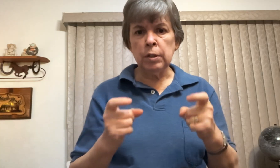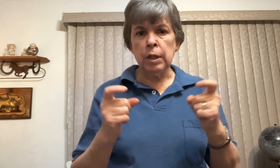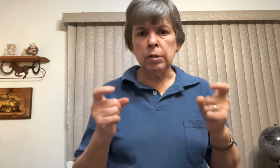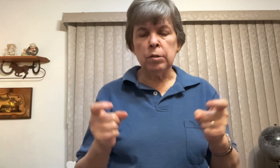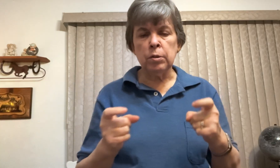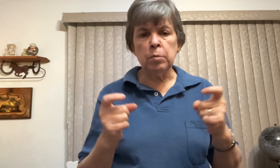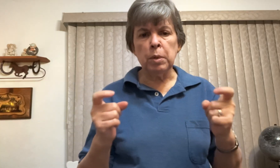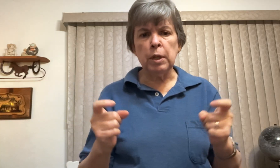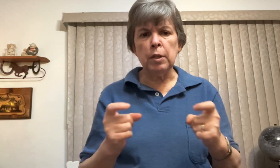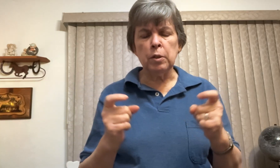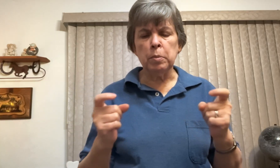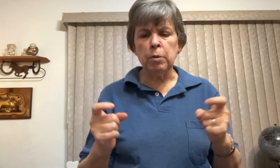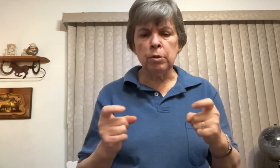X is making this motion.